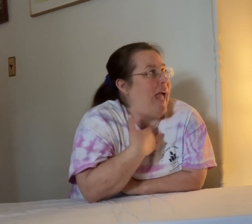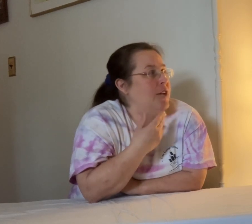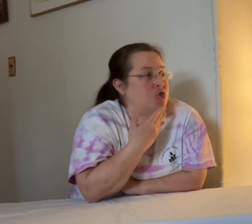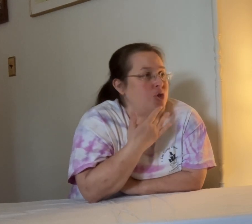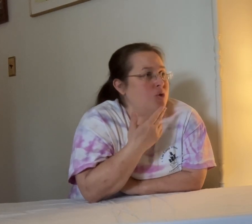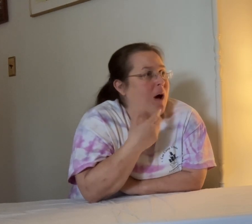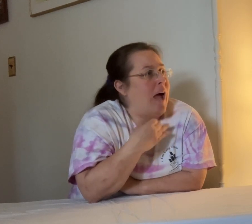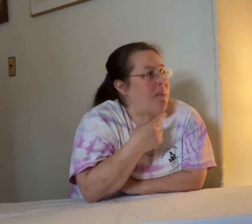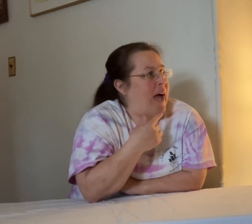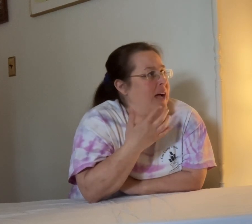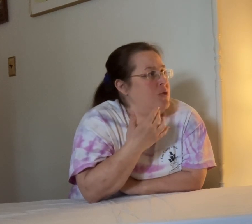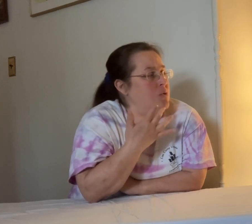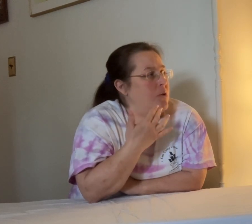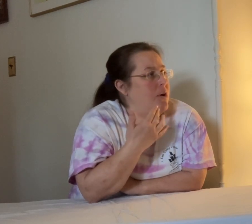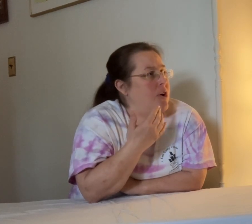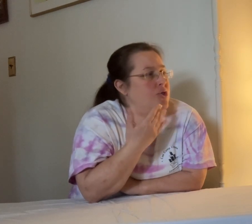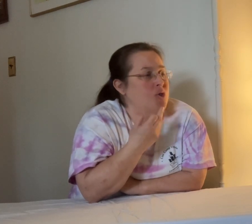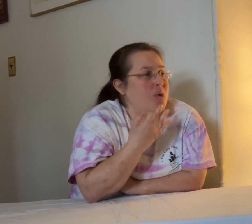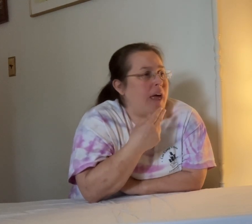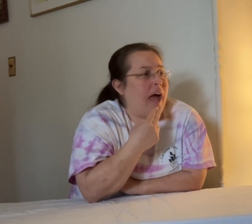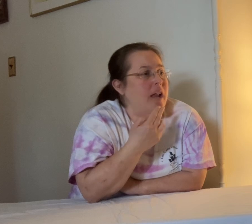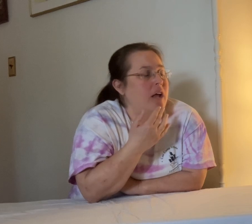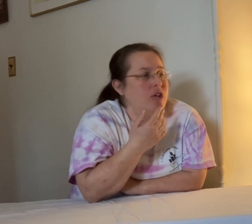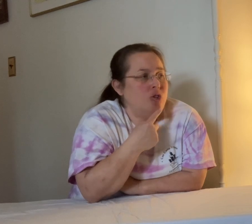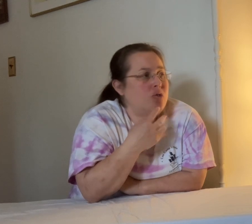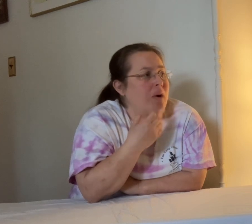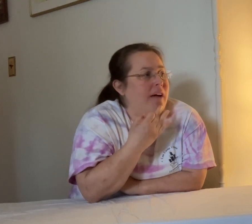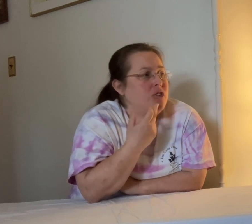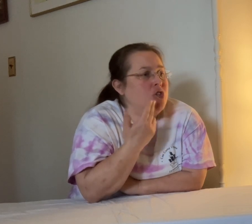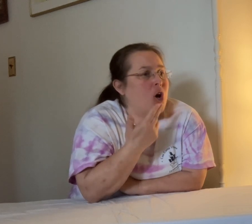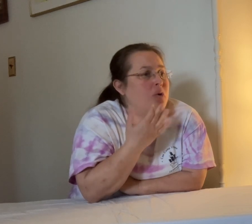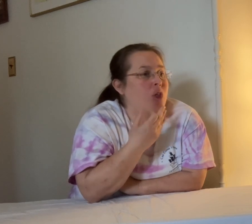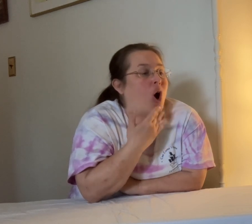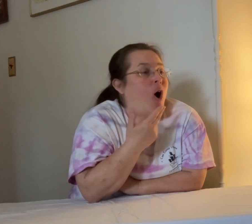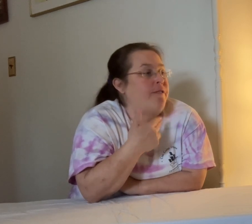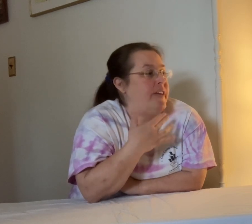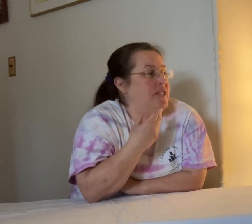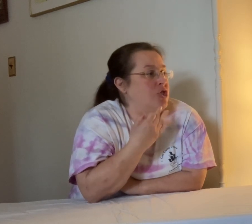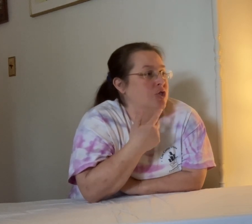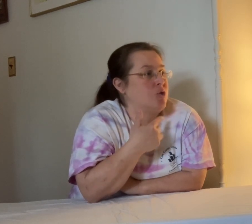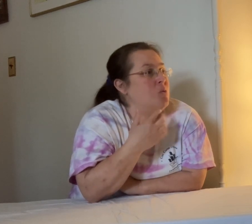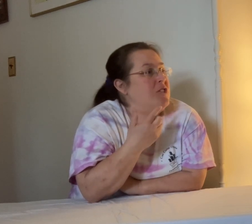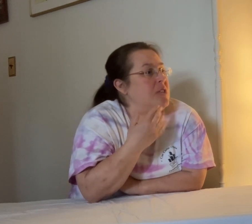and two iPads so that you don't have to go to the office to switch